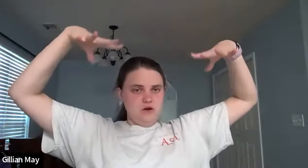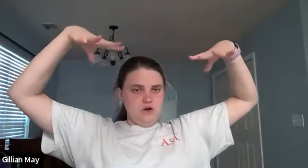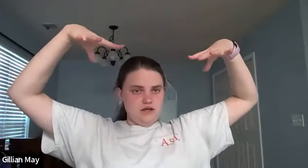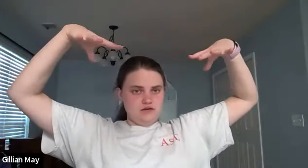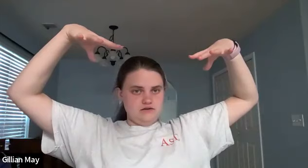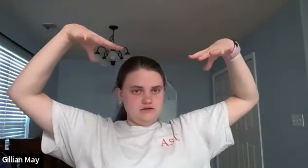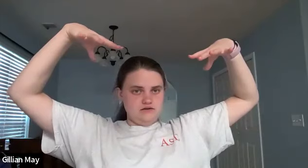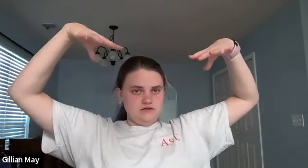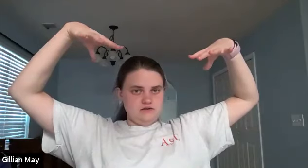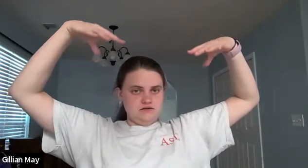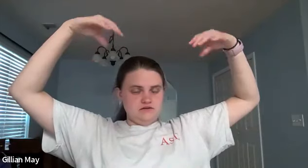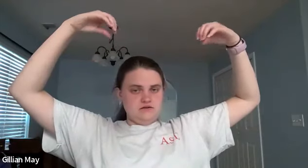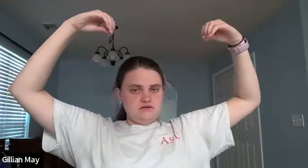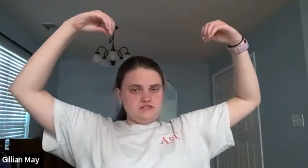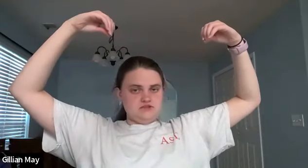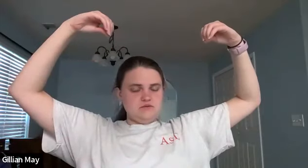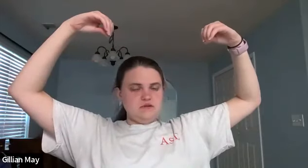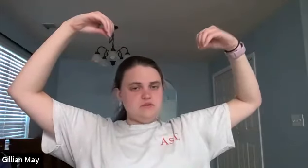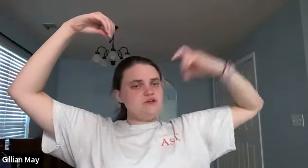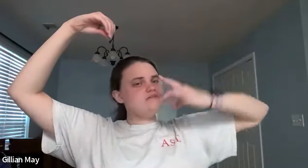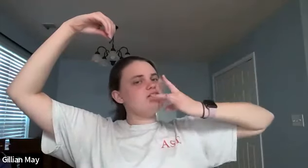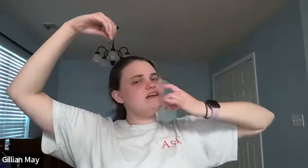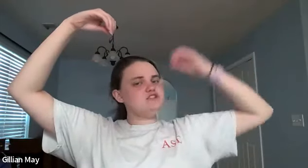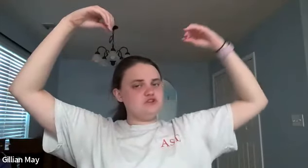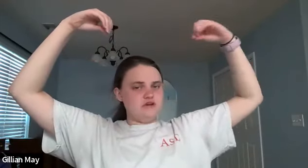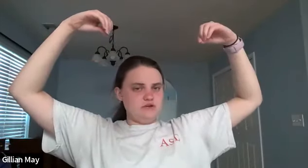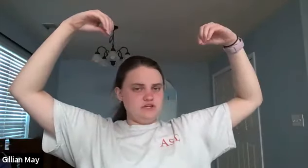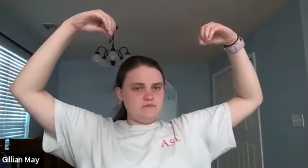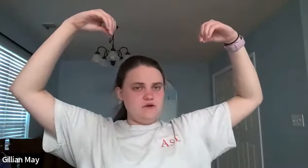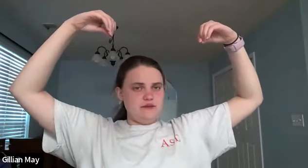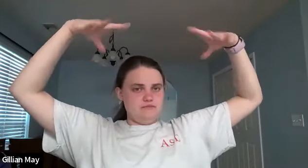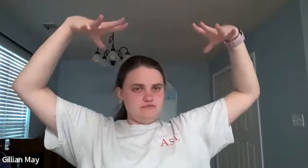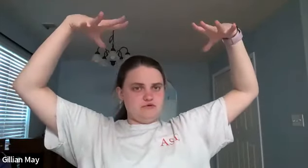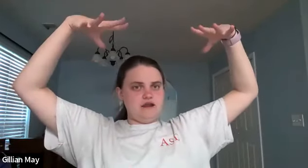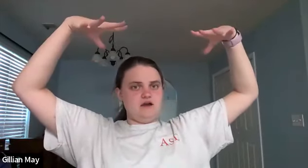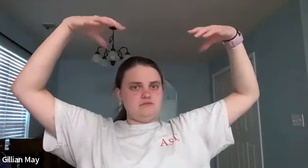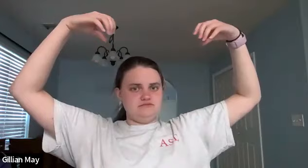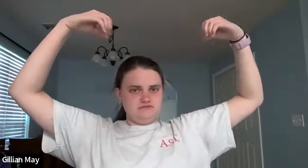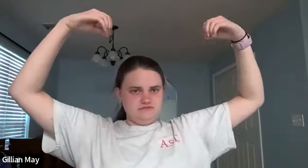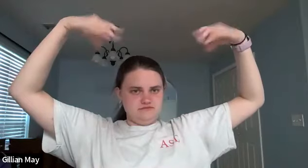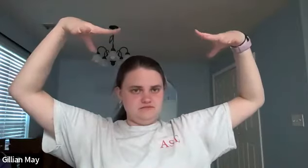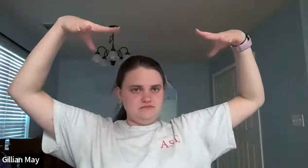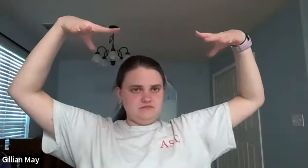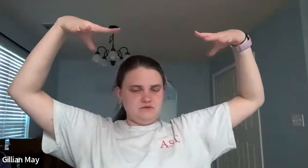on. So think about like when you have the lights, when you turn them on, they brighten up.